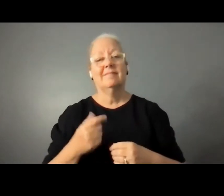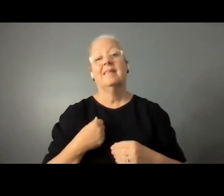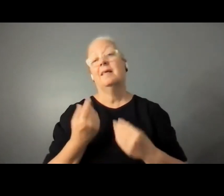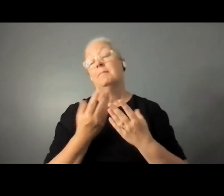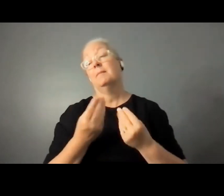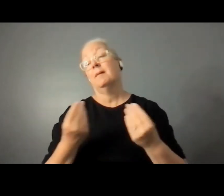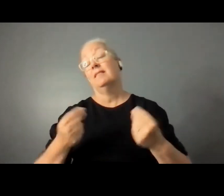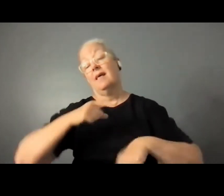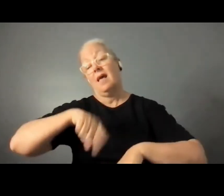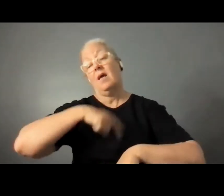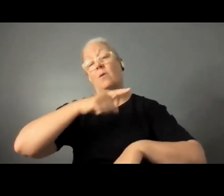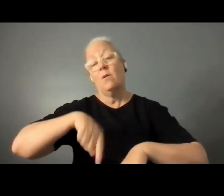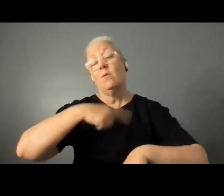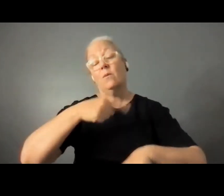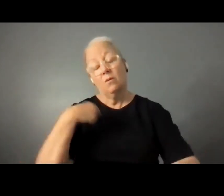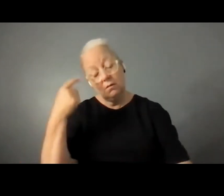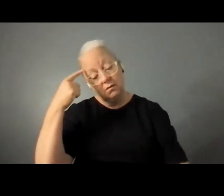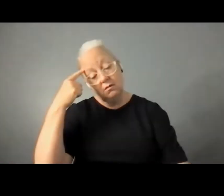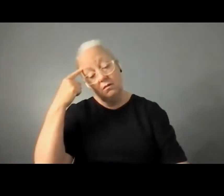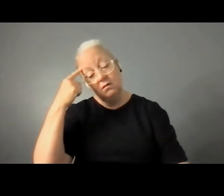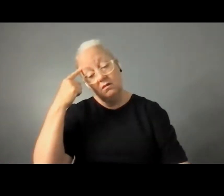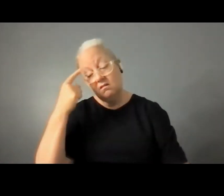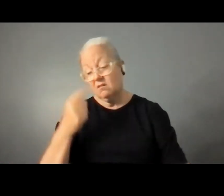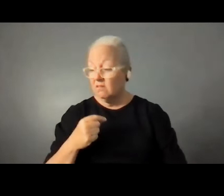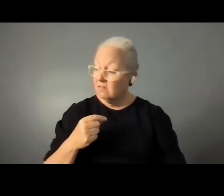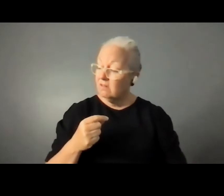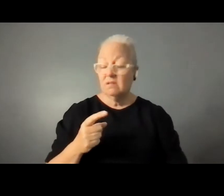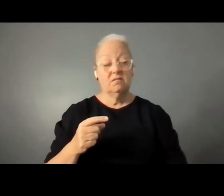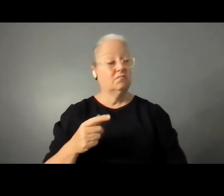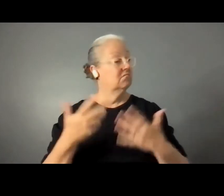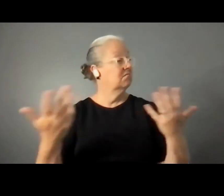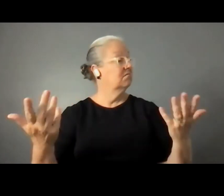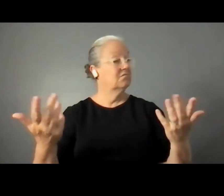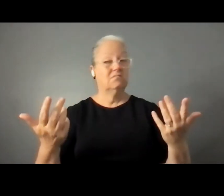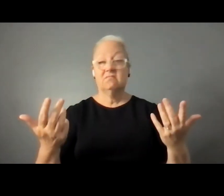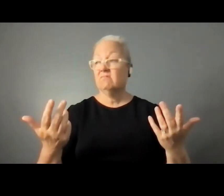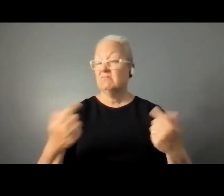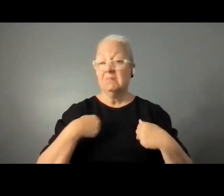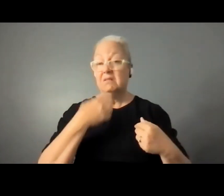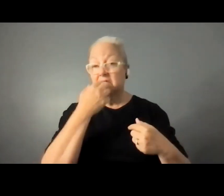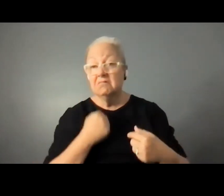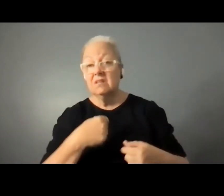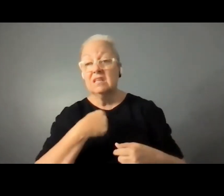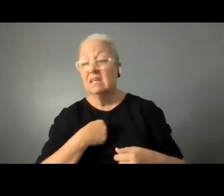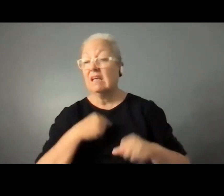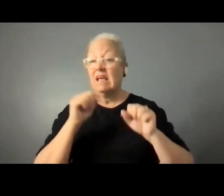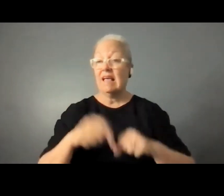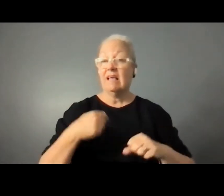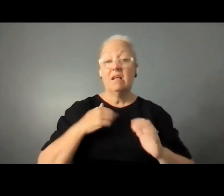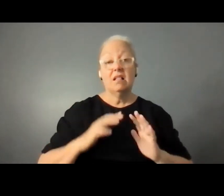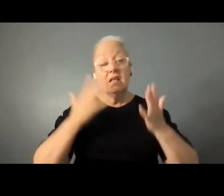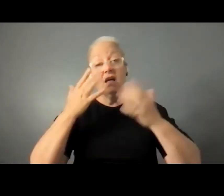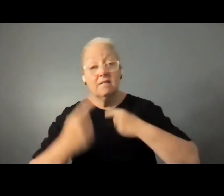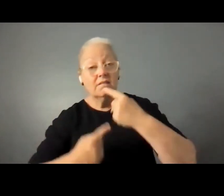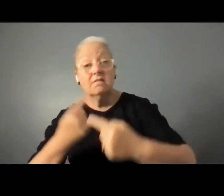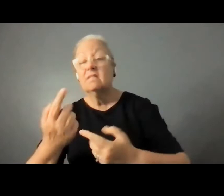thinking, am I worth now? Can I do anything for myself? Can I be